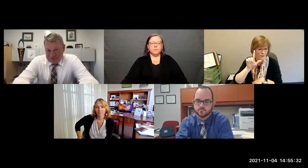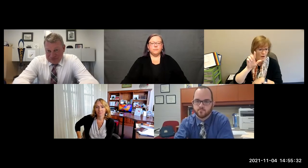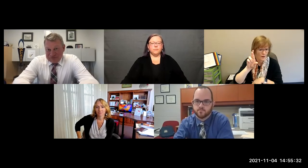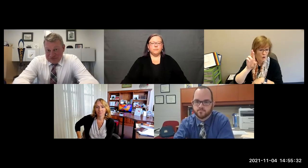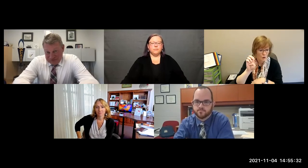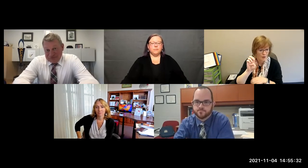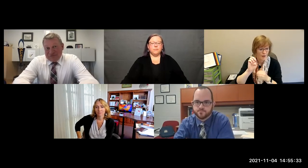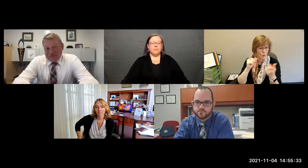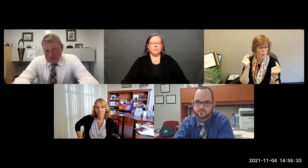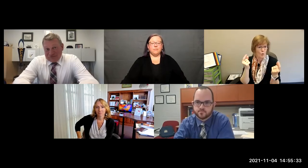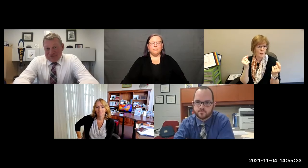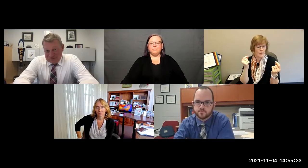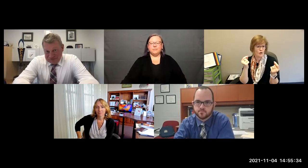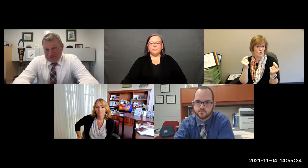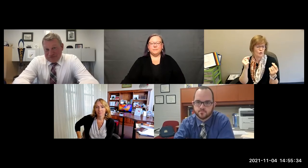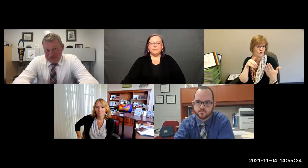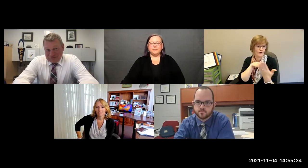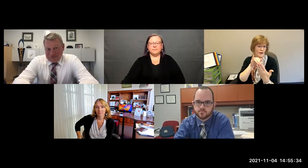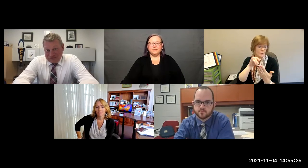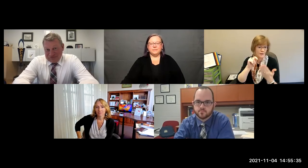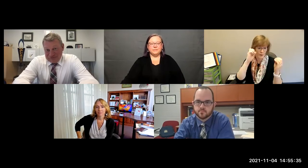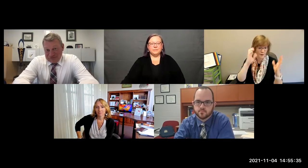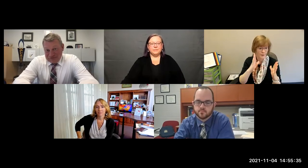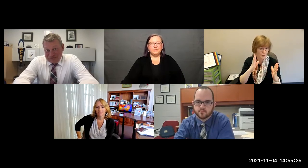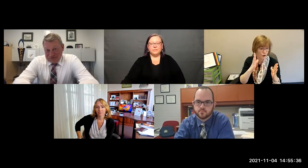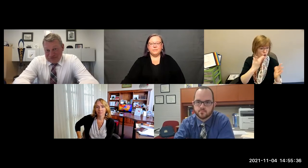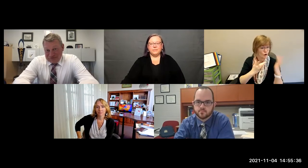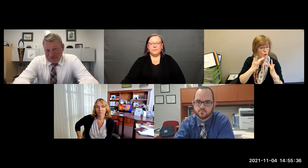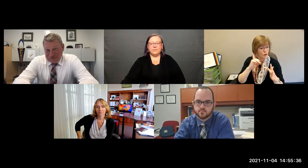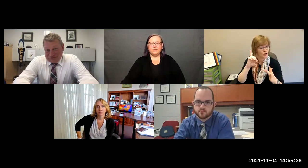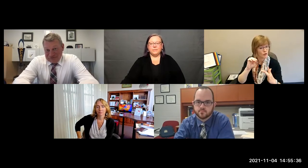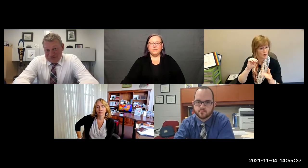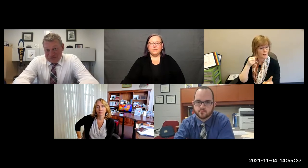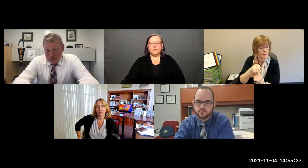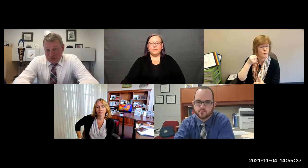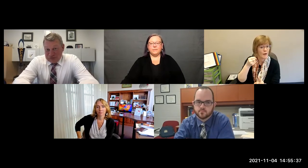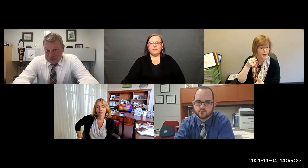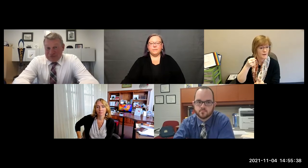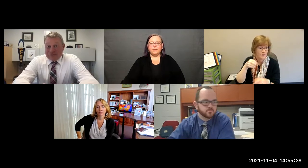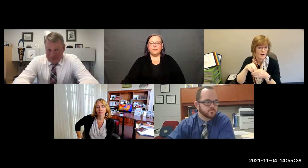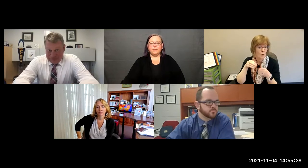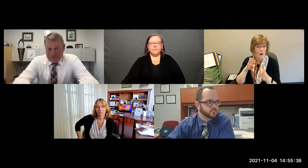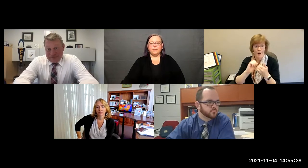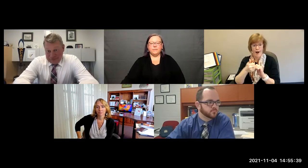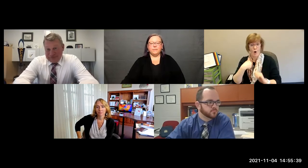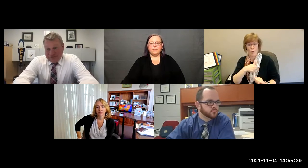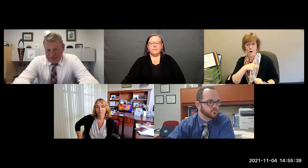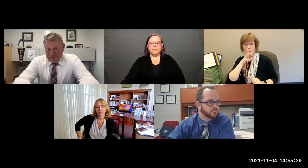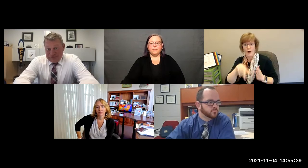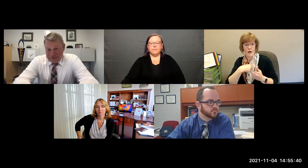people that the LRE is important, but how are we actually addressing that? How the shortage of teachers has a direct